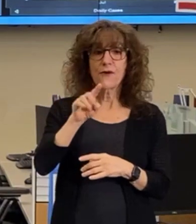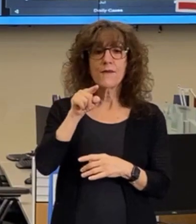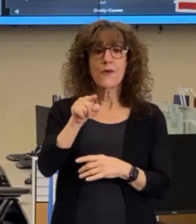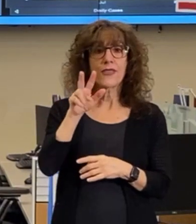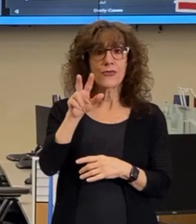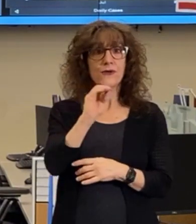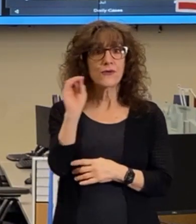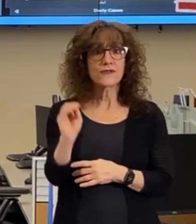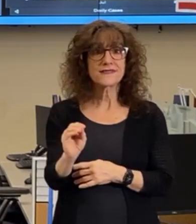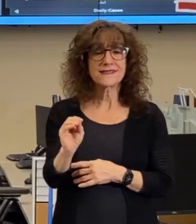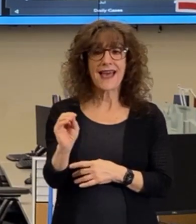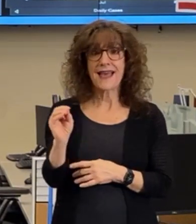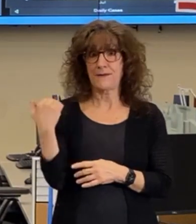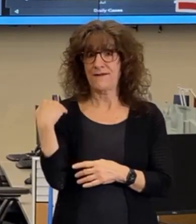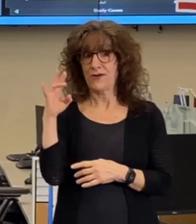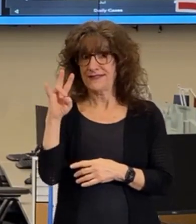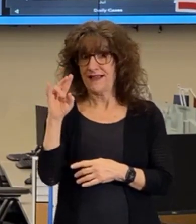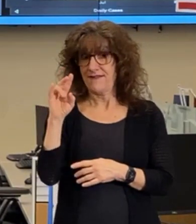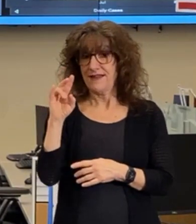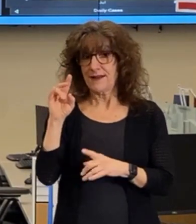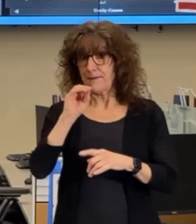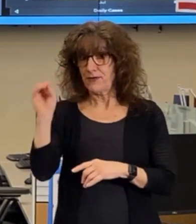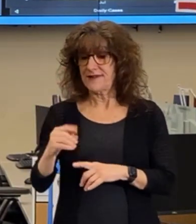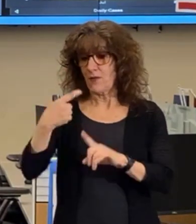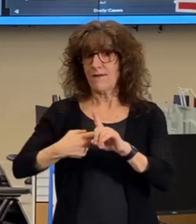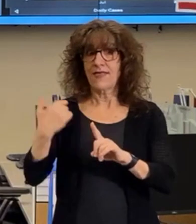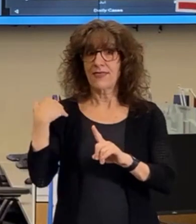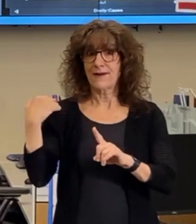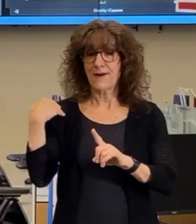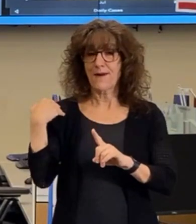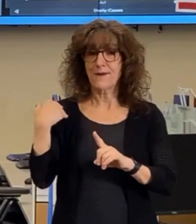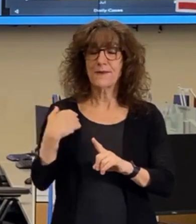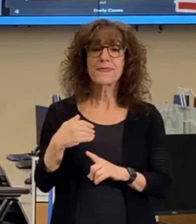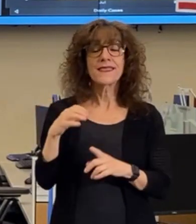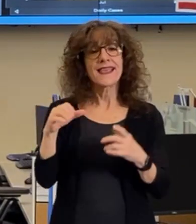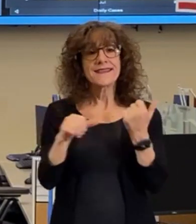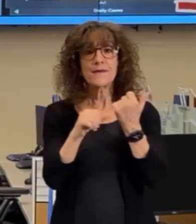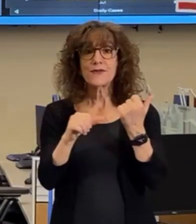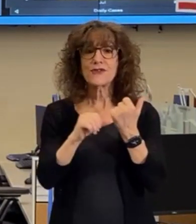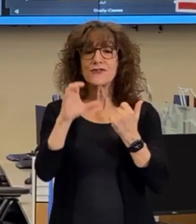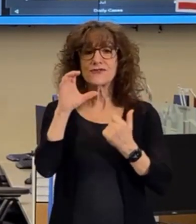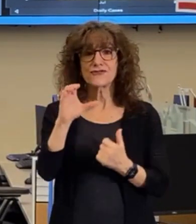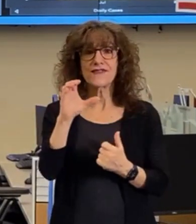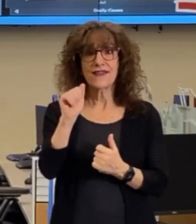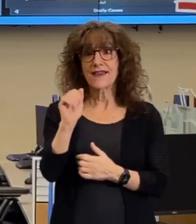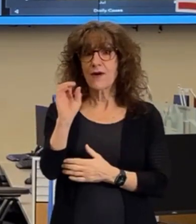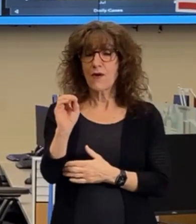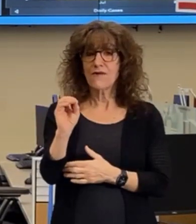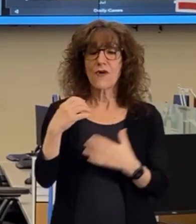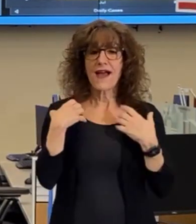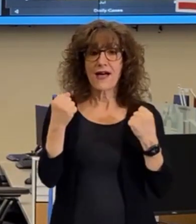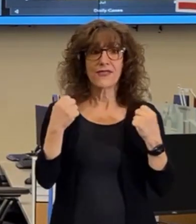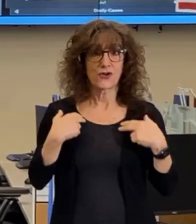4.3%, down from 7% just 1 month ago. Our Deputy Chief Administrative Officer for Health and Human Services,